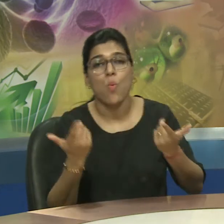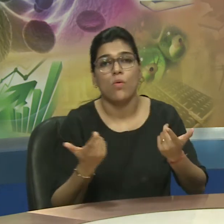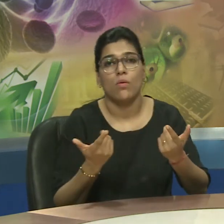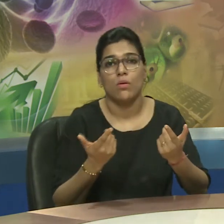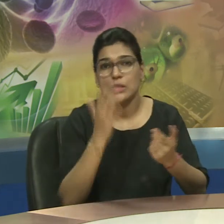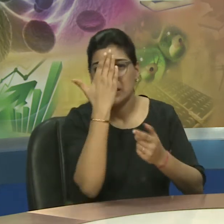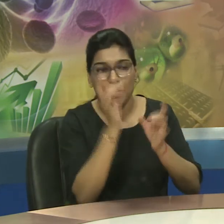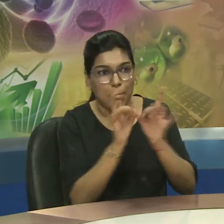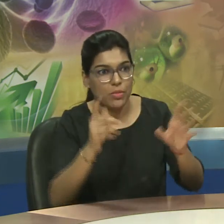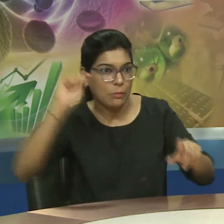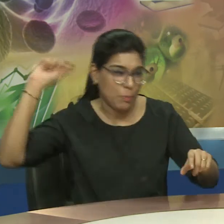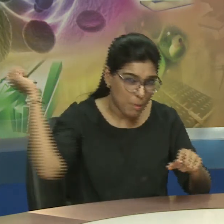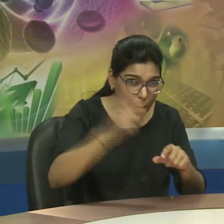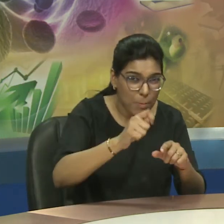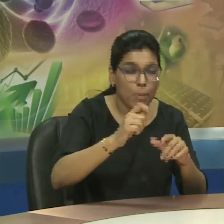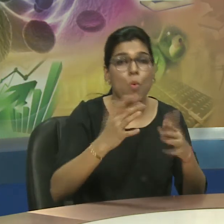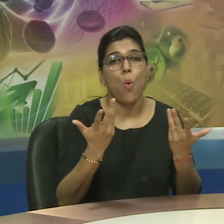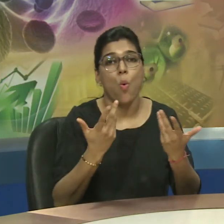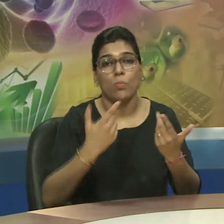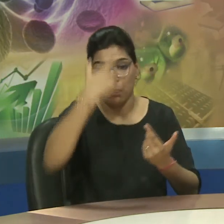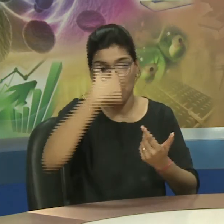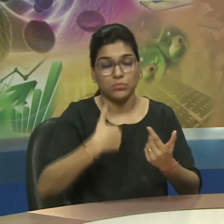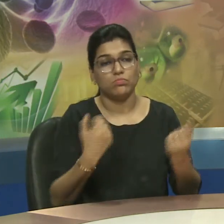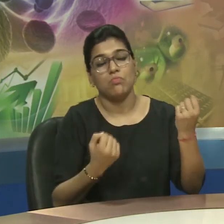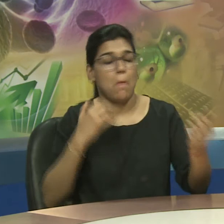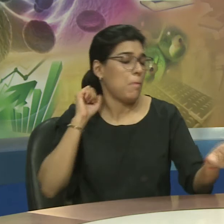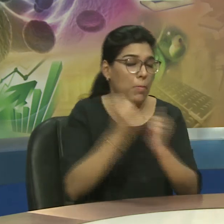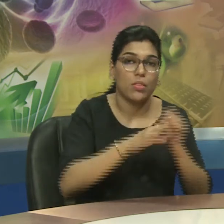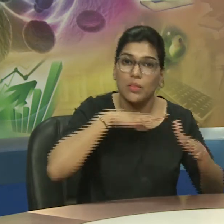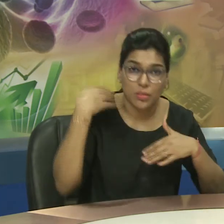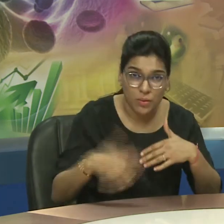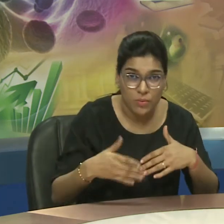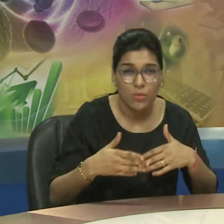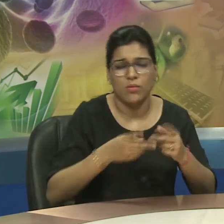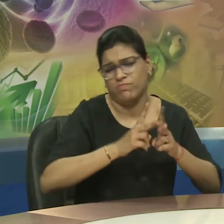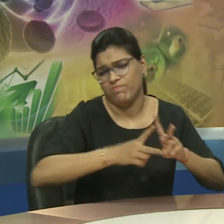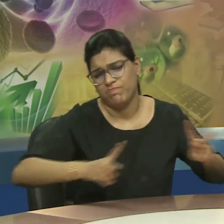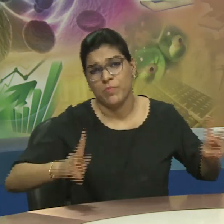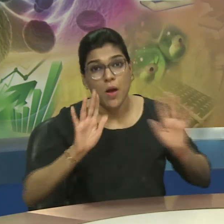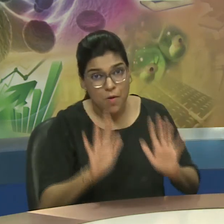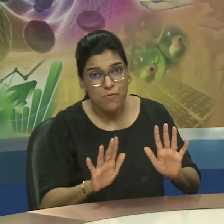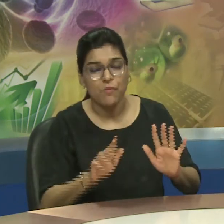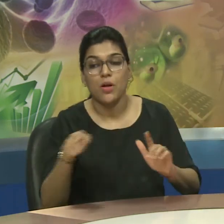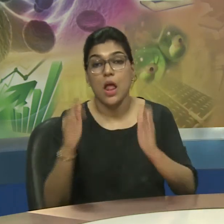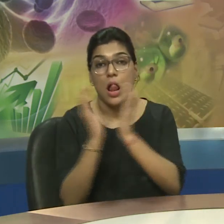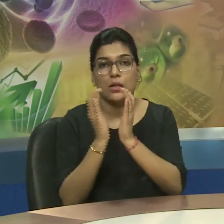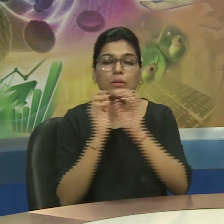cover the risk of damage of the vehicle by the accident or